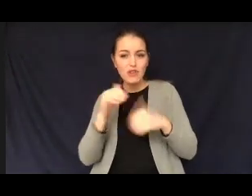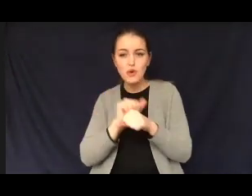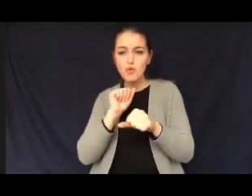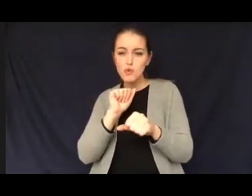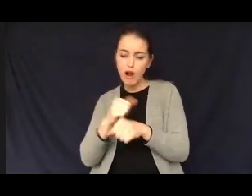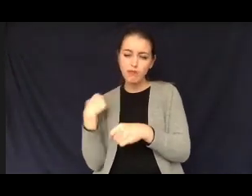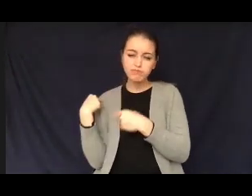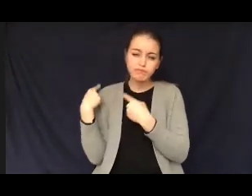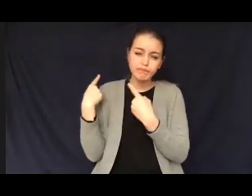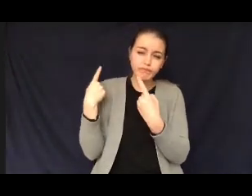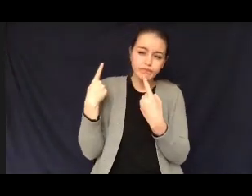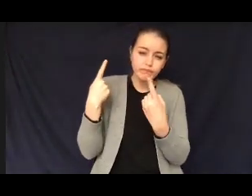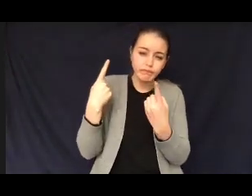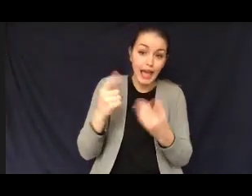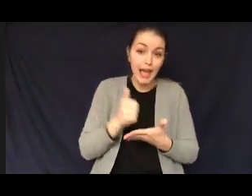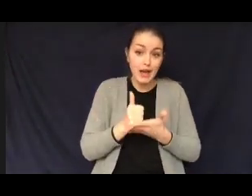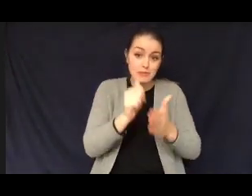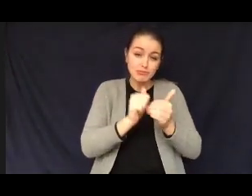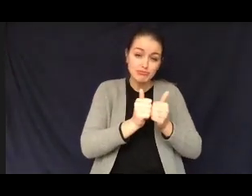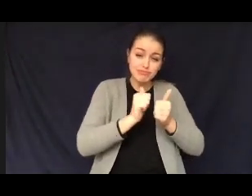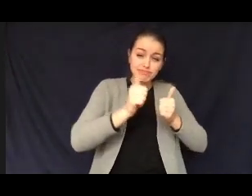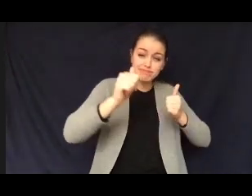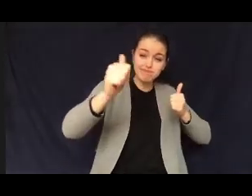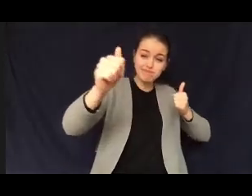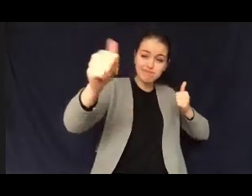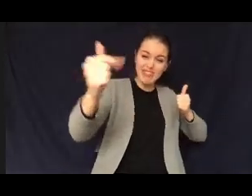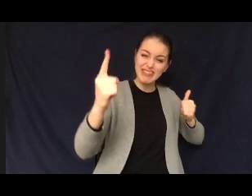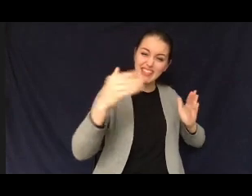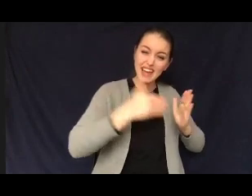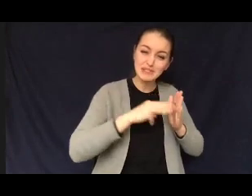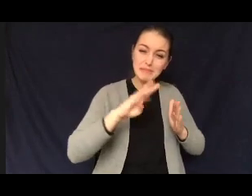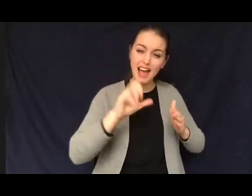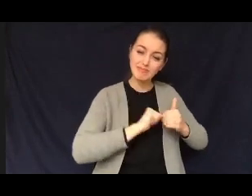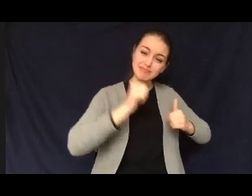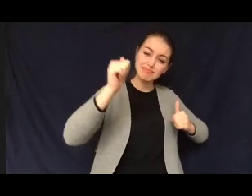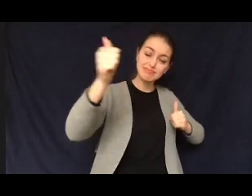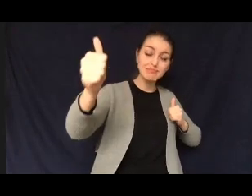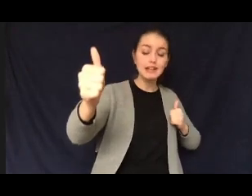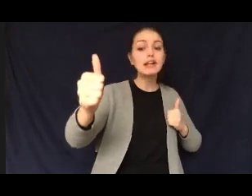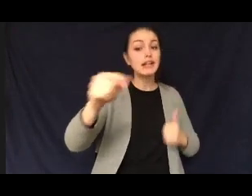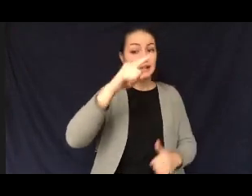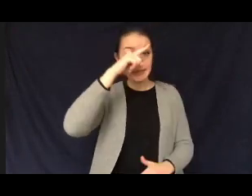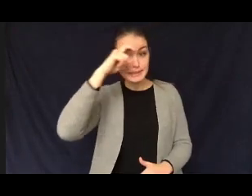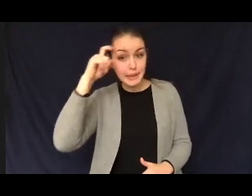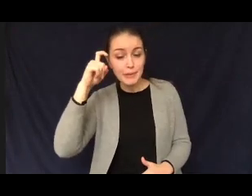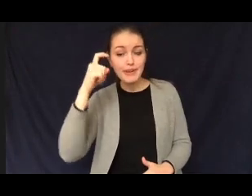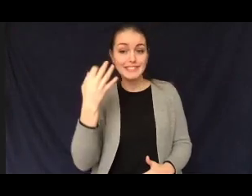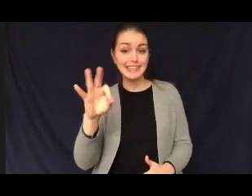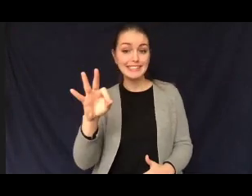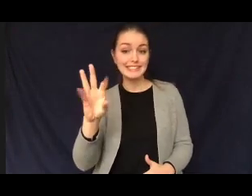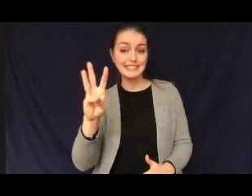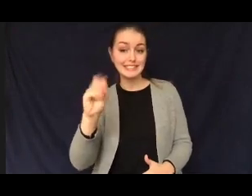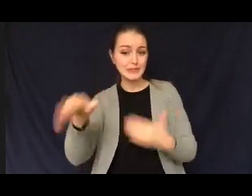her thousands of miles from Clarksville, Tennessee. The summer of 1960, she arrived in